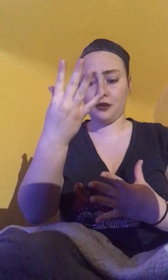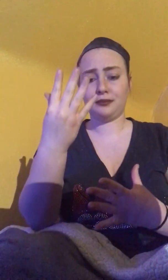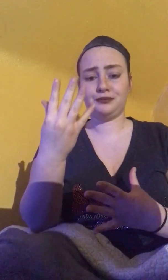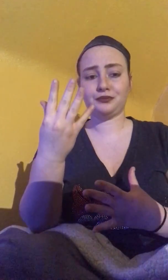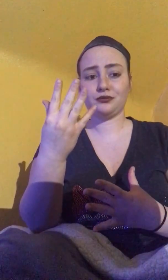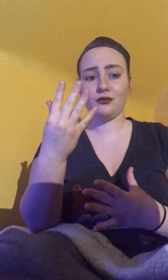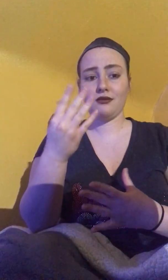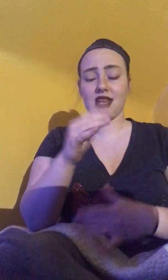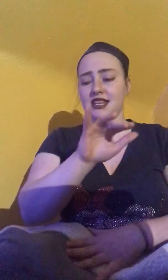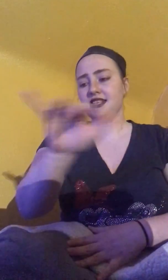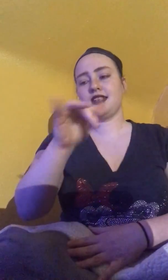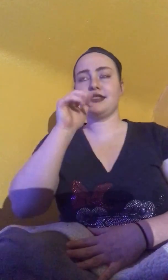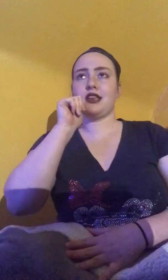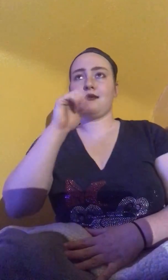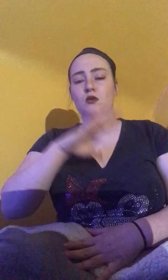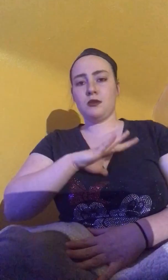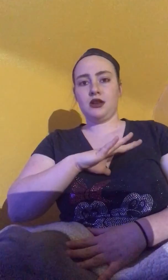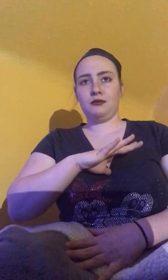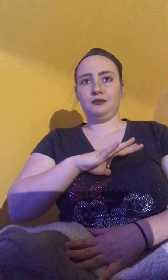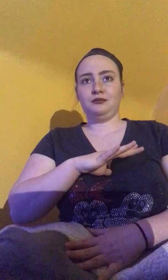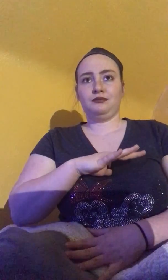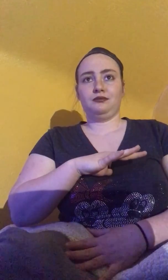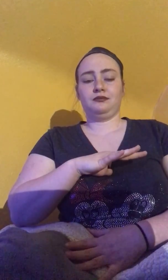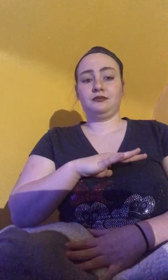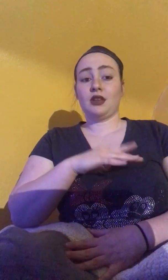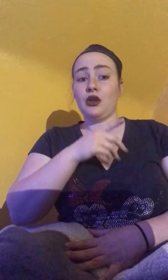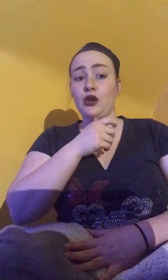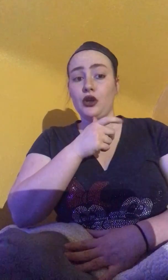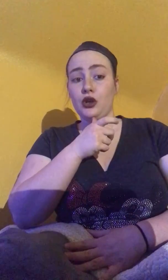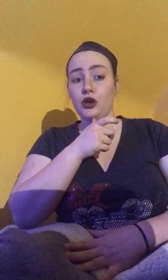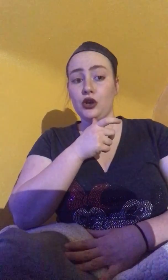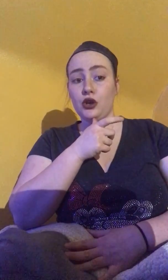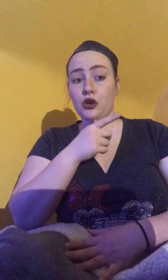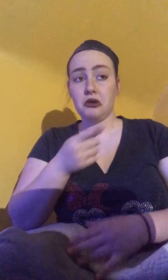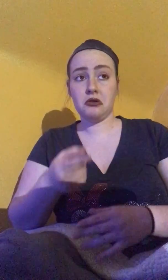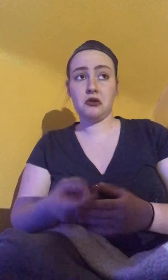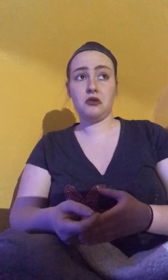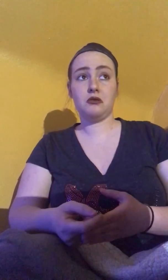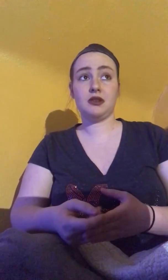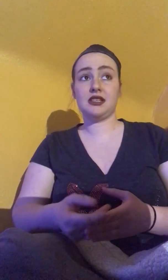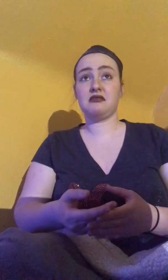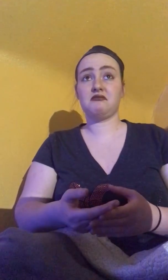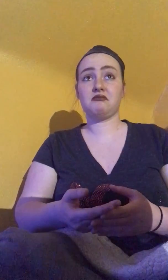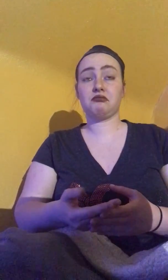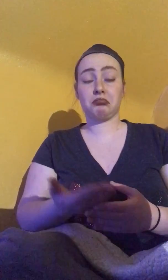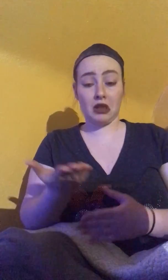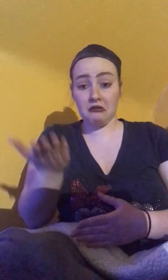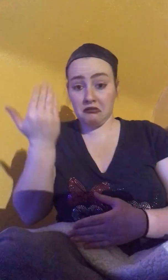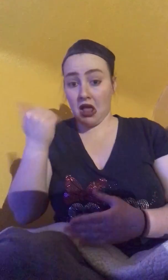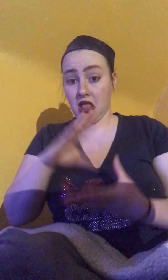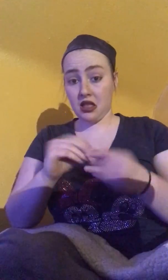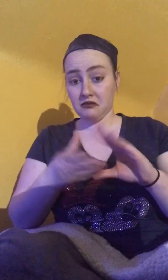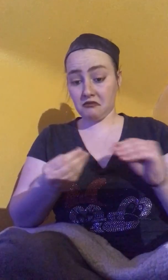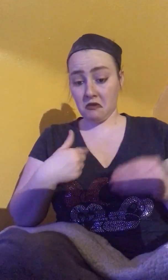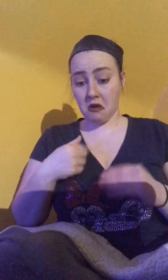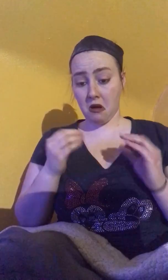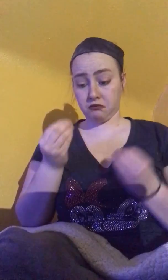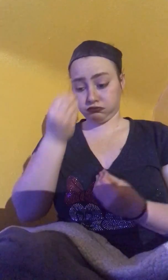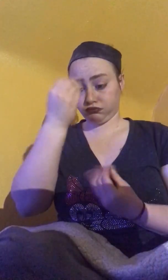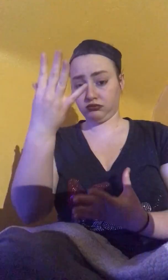same young woman who was just in the last scenario I shared about. We always say don't date in